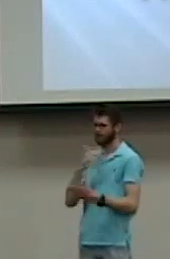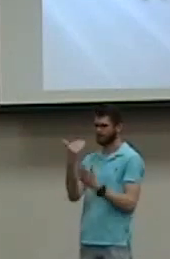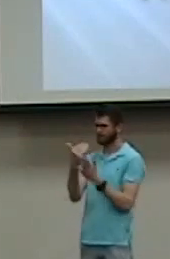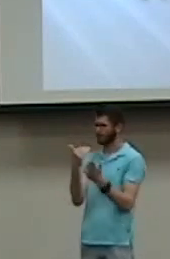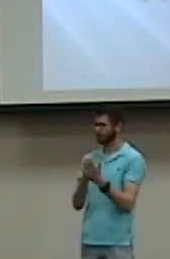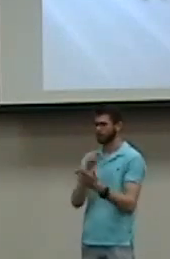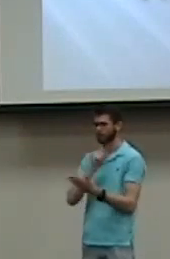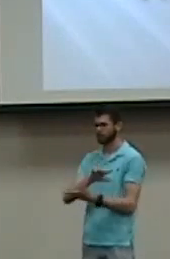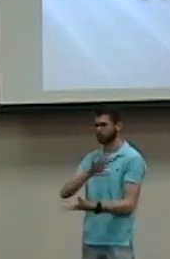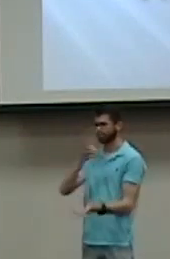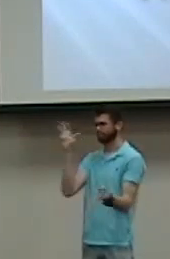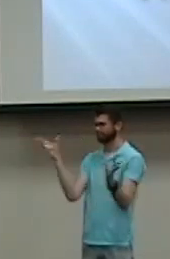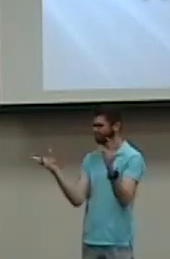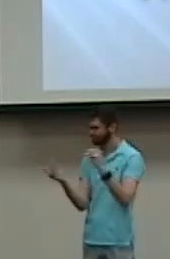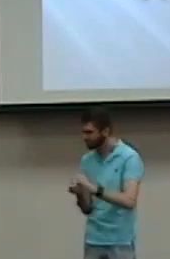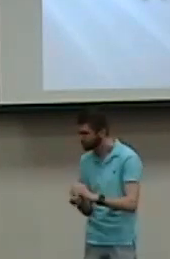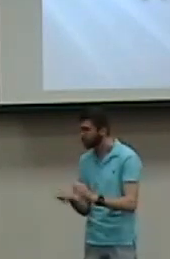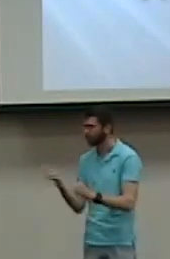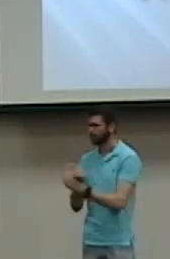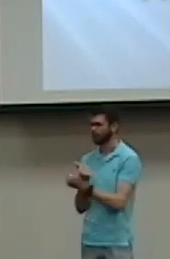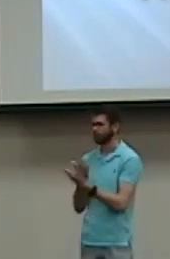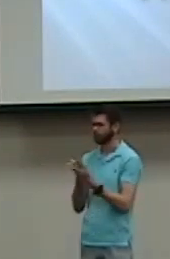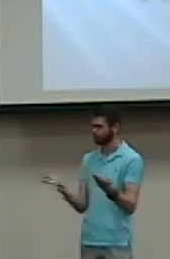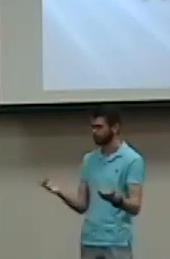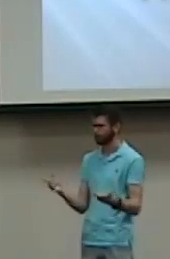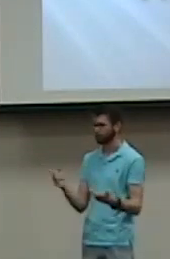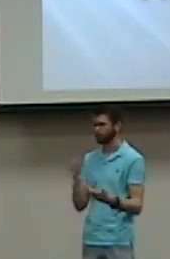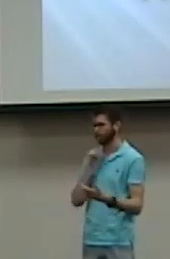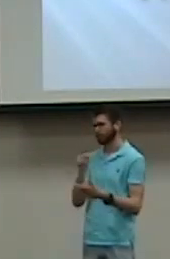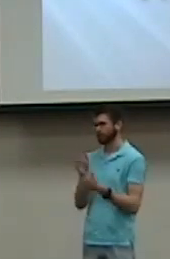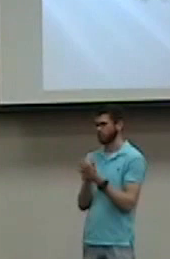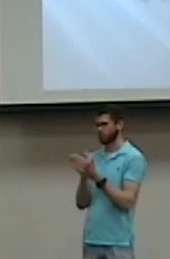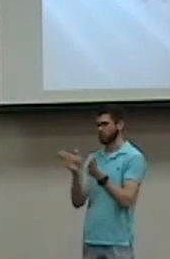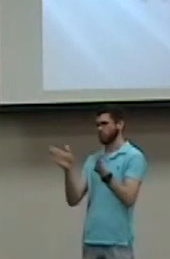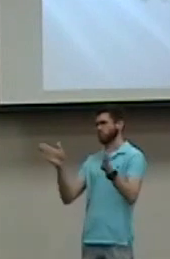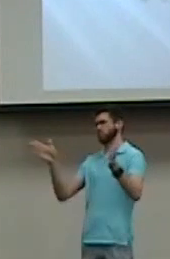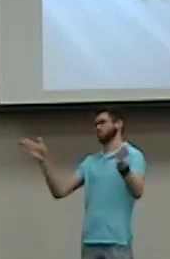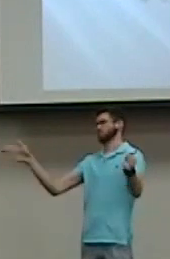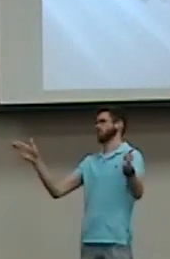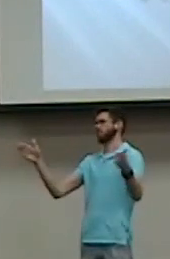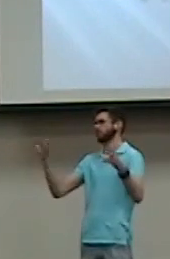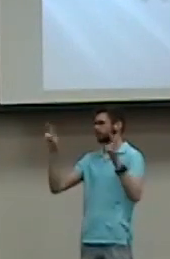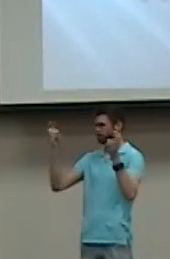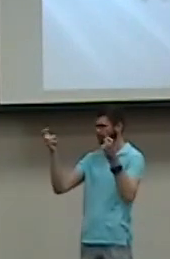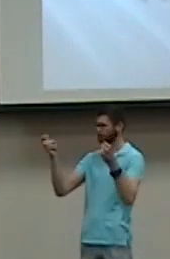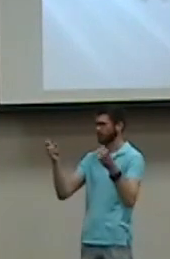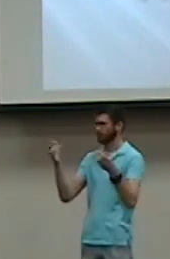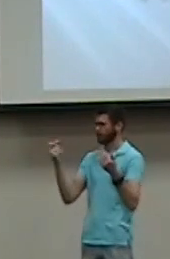fact, the lesson is so large and it's such a broad topic that I have limited the